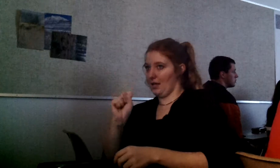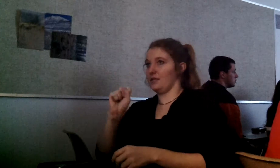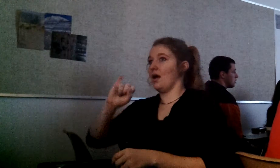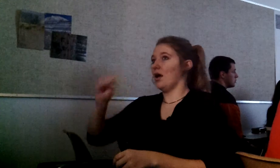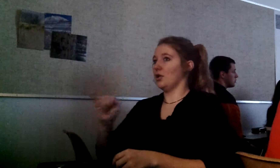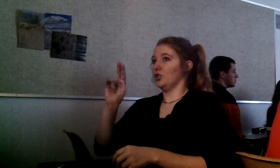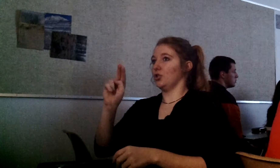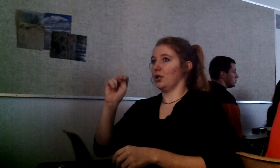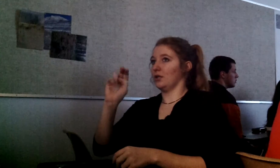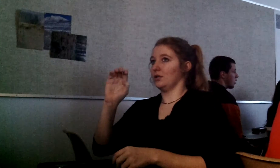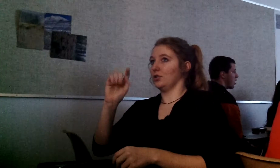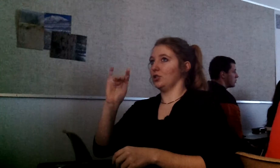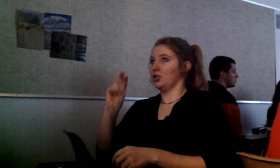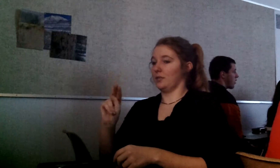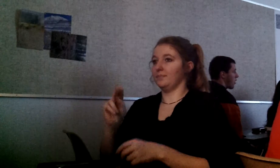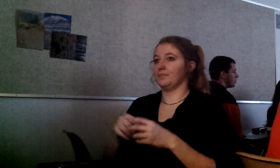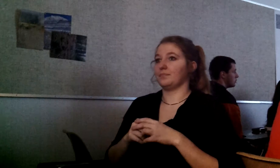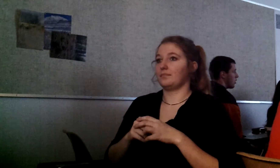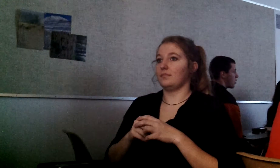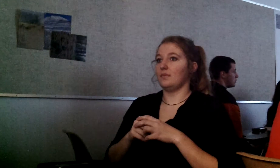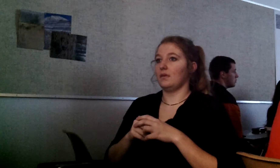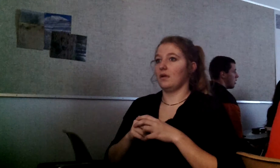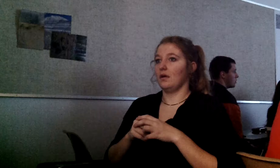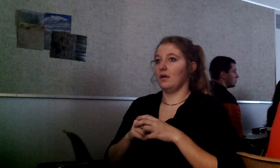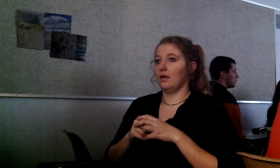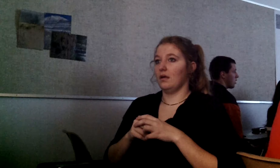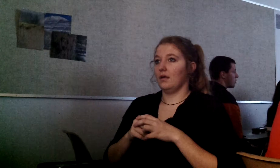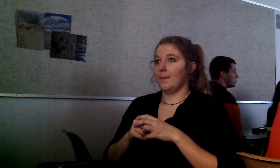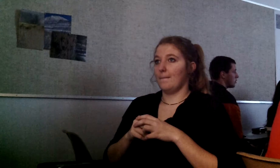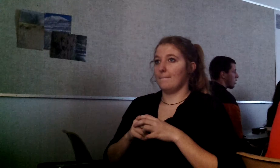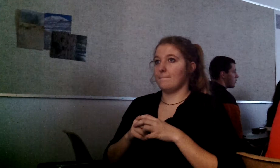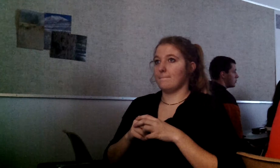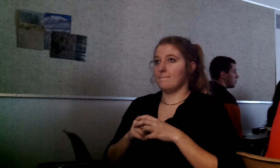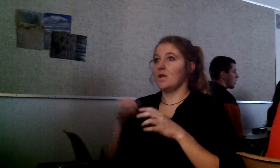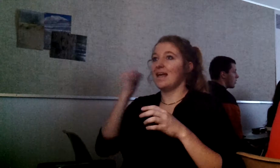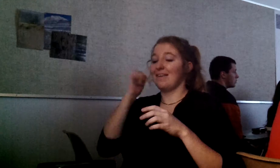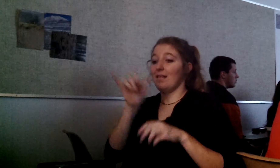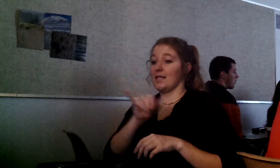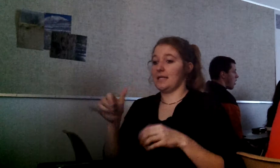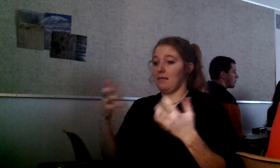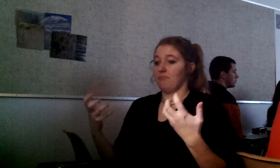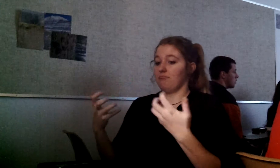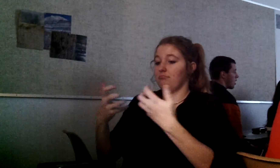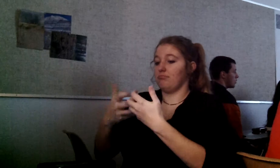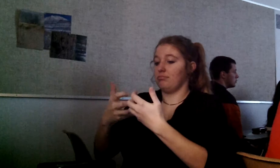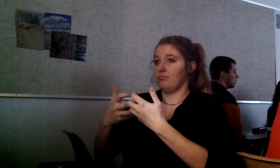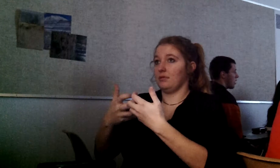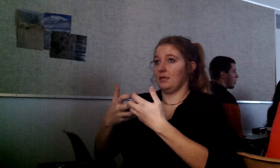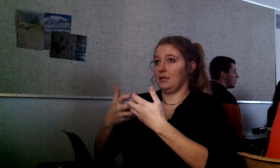2 cells expressing cadherin molecules of the same type come into contact with each other. Cadherin binding occurs at the